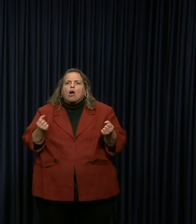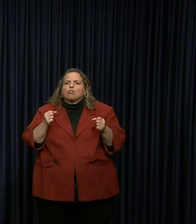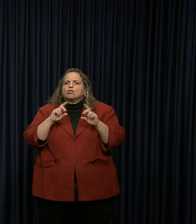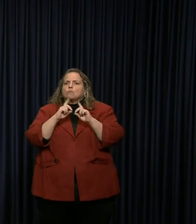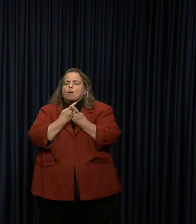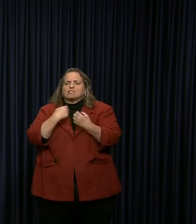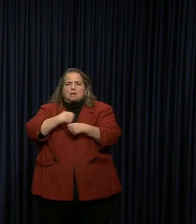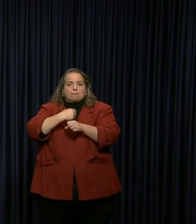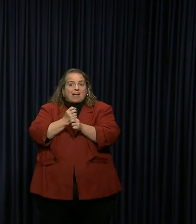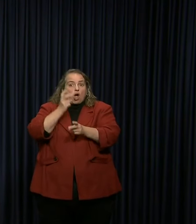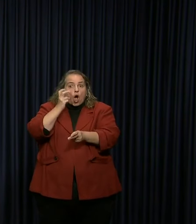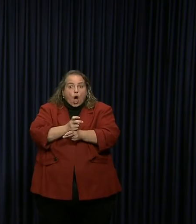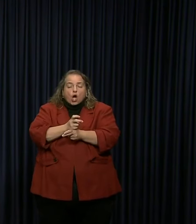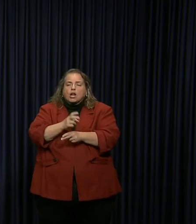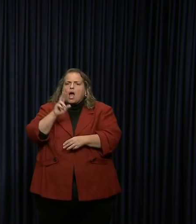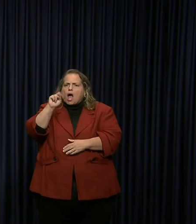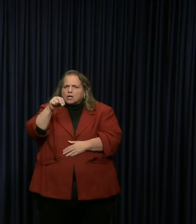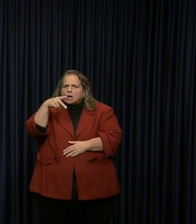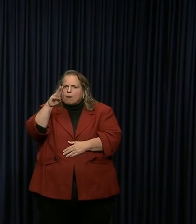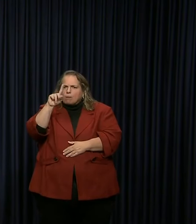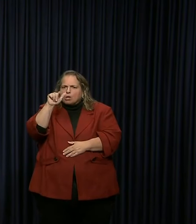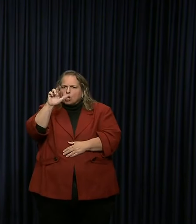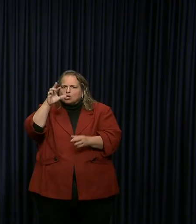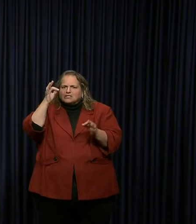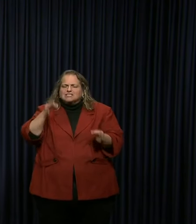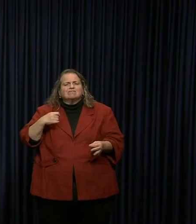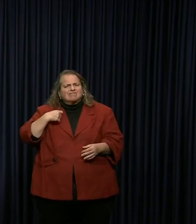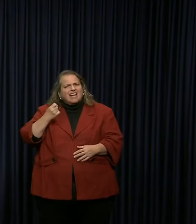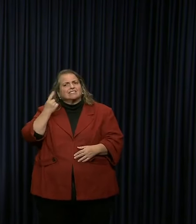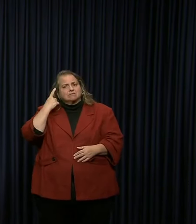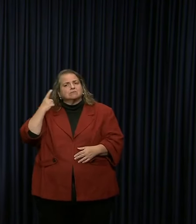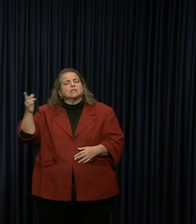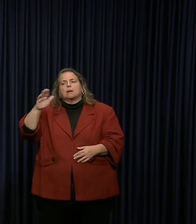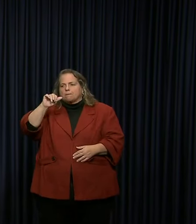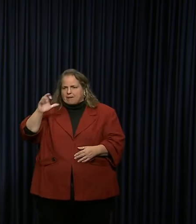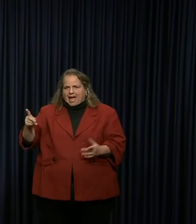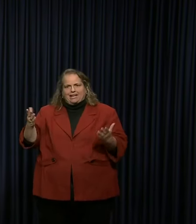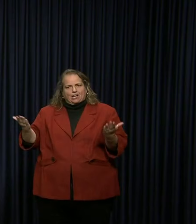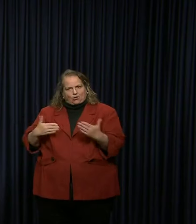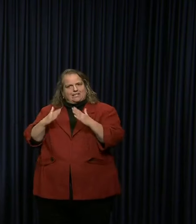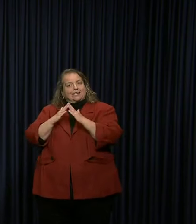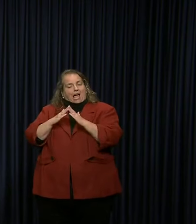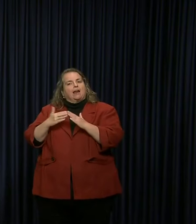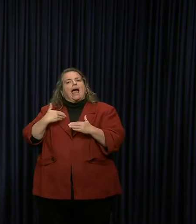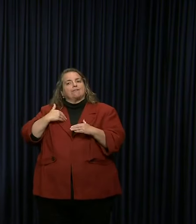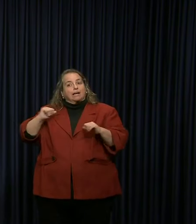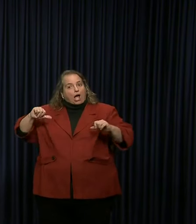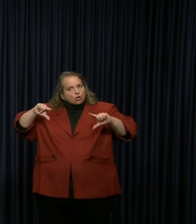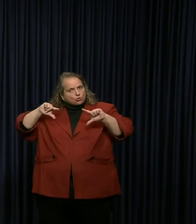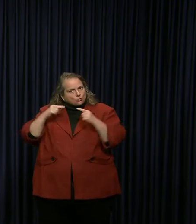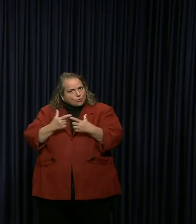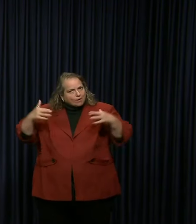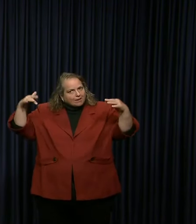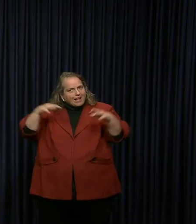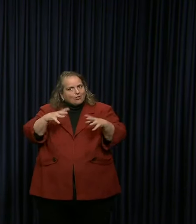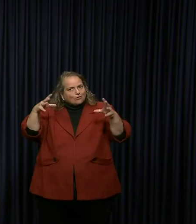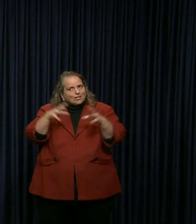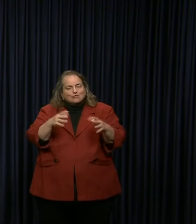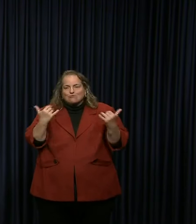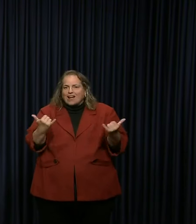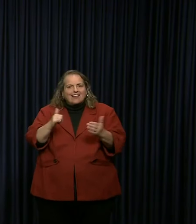unpopular decisions. I get that they're back in town having a mass gathering right now, which is